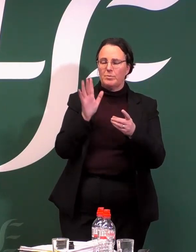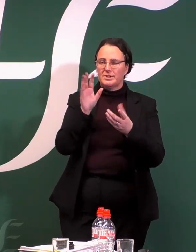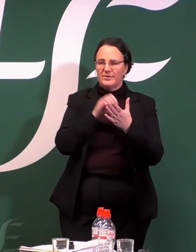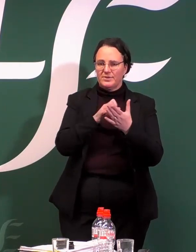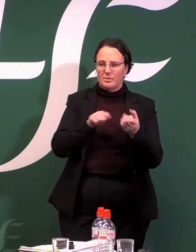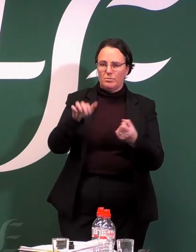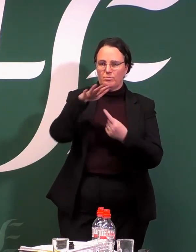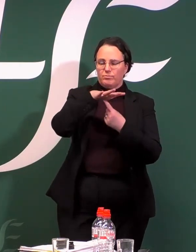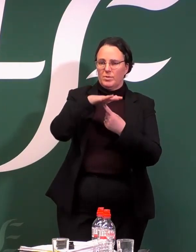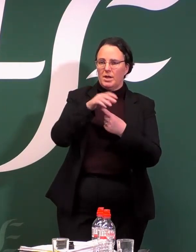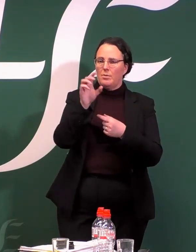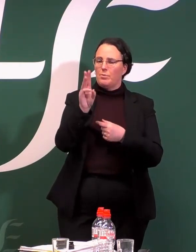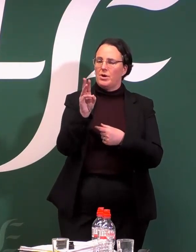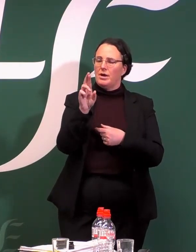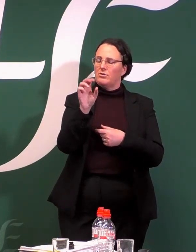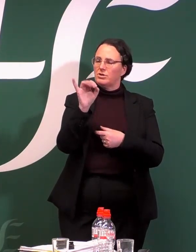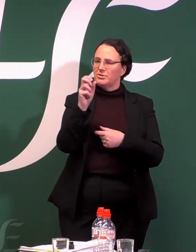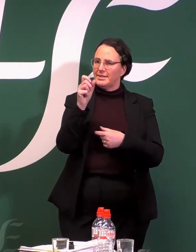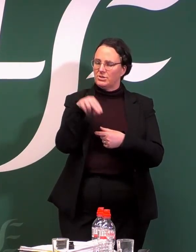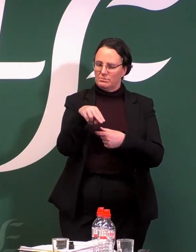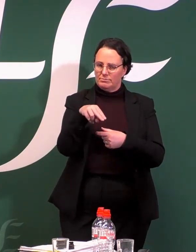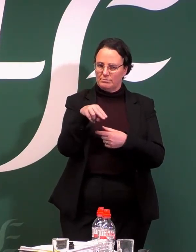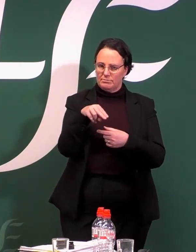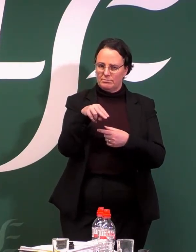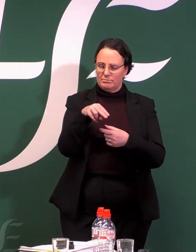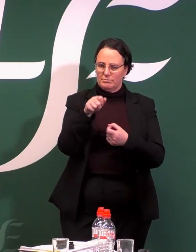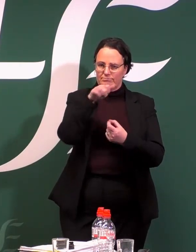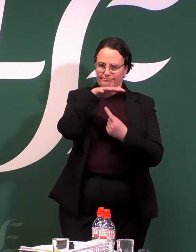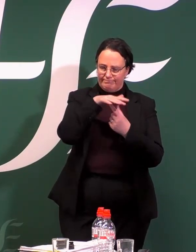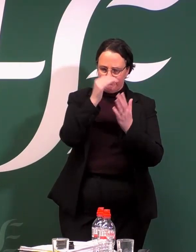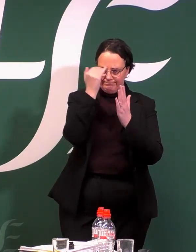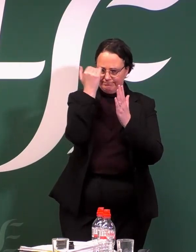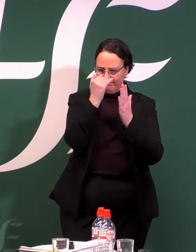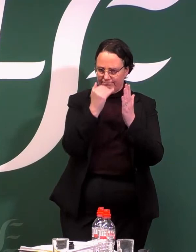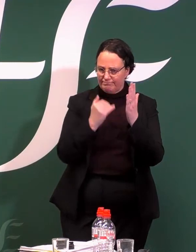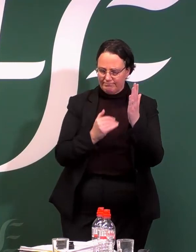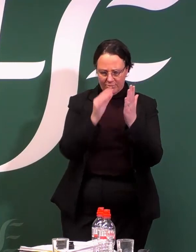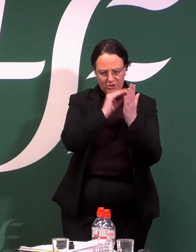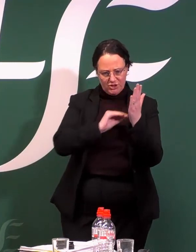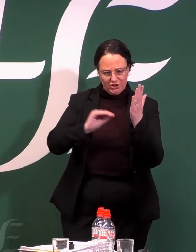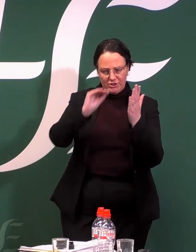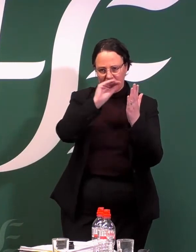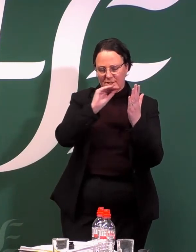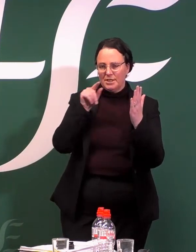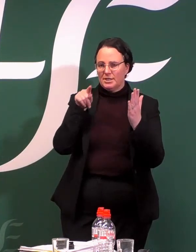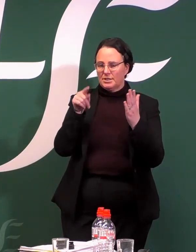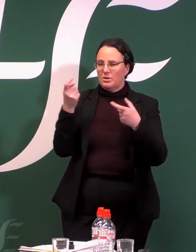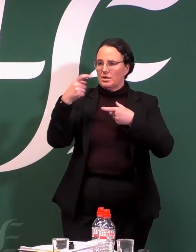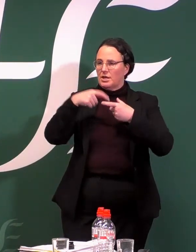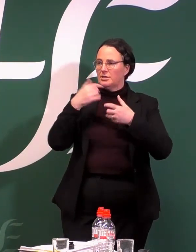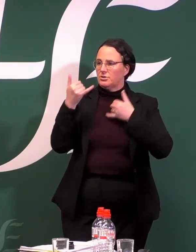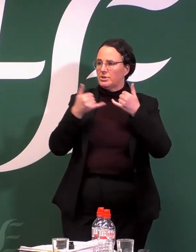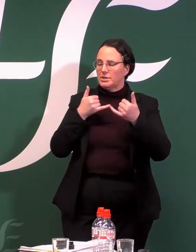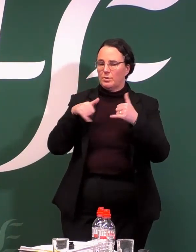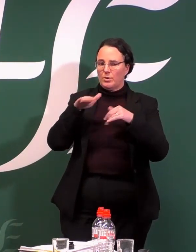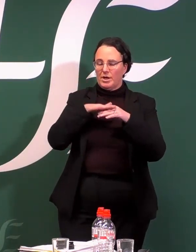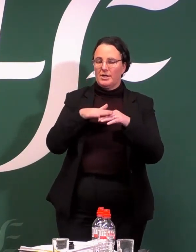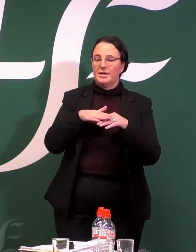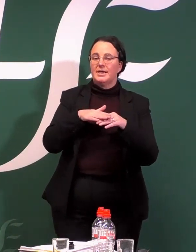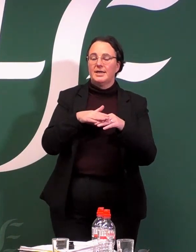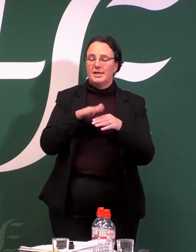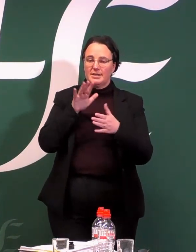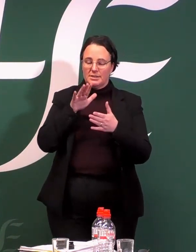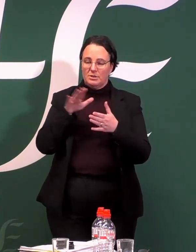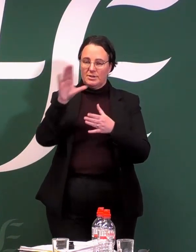prioritisation, and the prioritisation clearly for public health teams and for contact tracing is in those settings there's the potential to cause the greatest